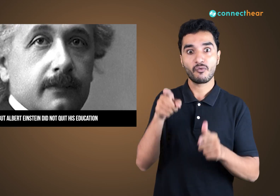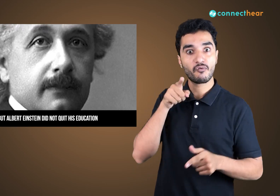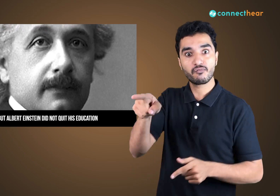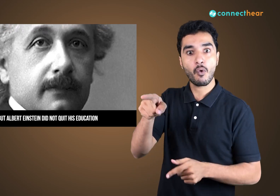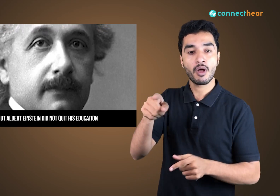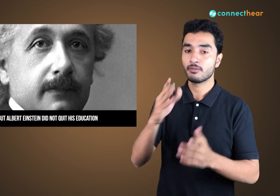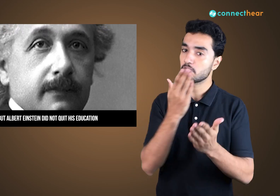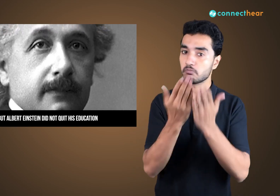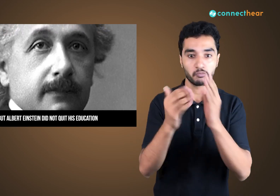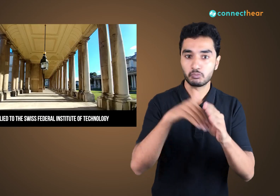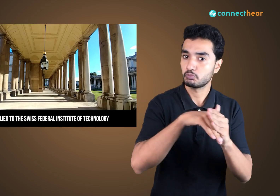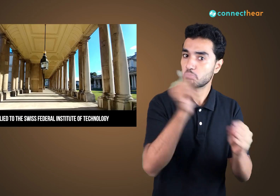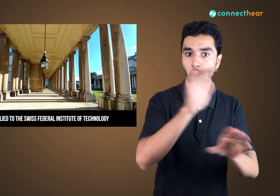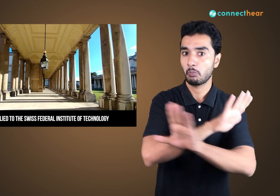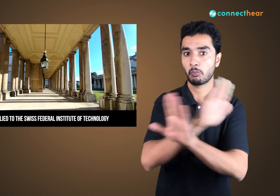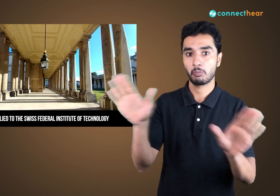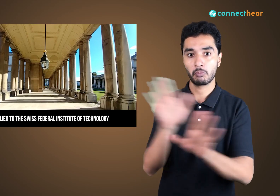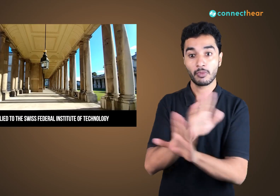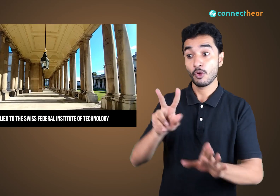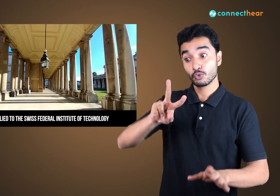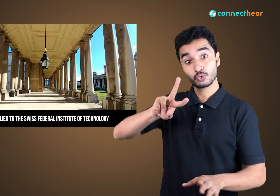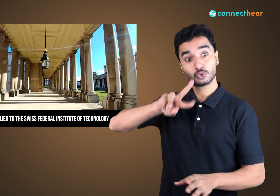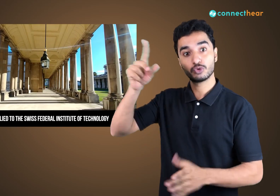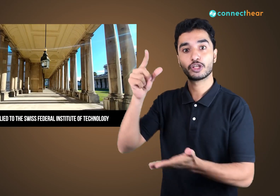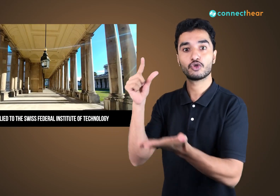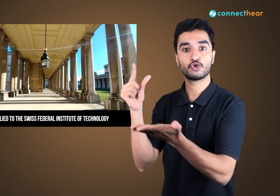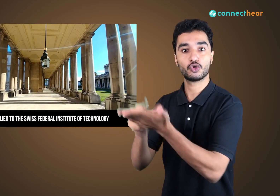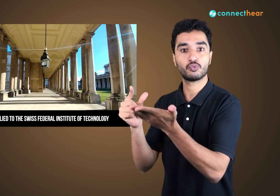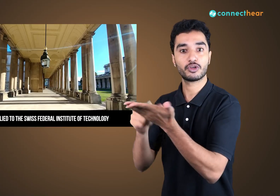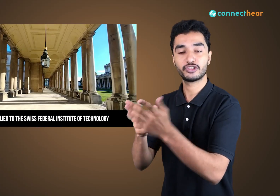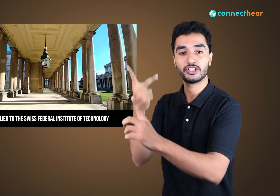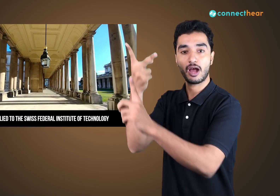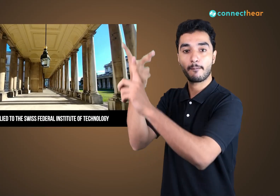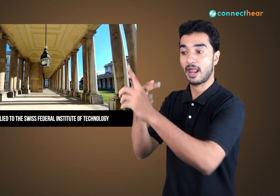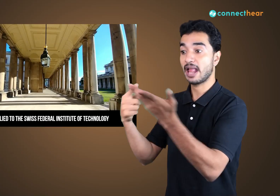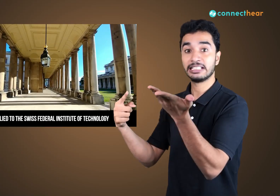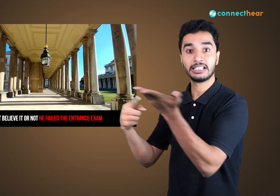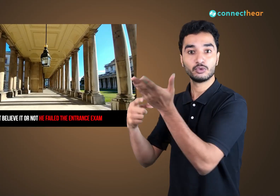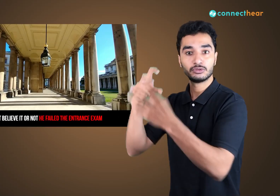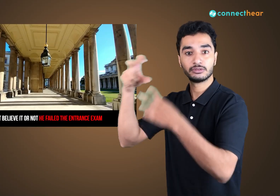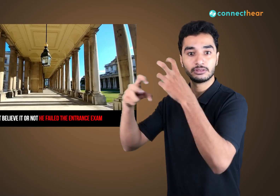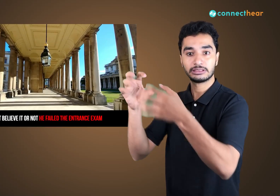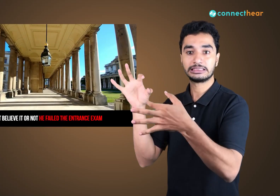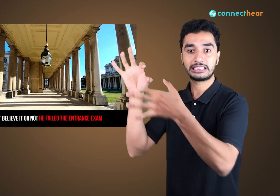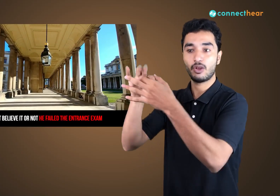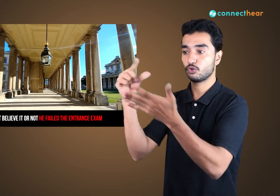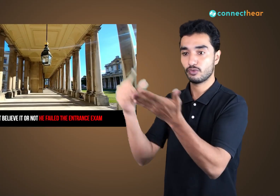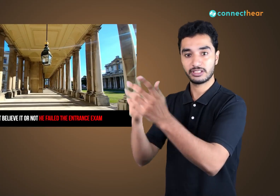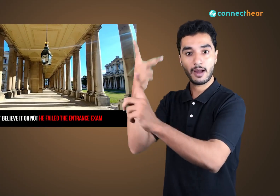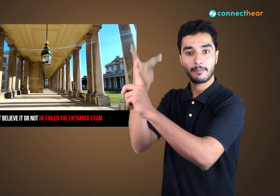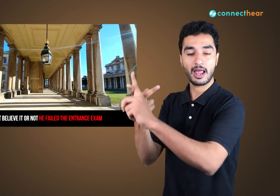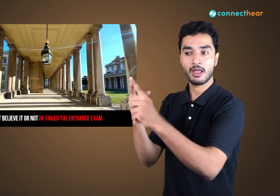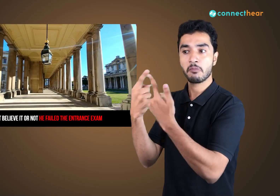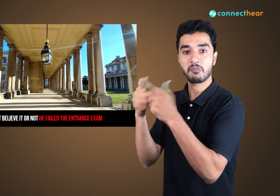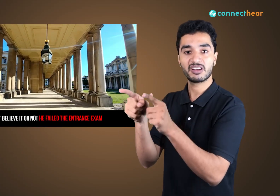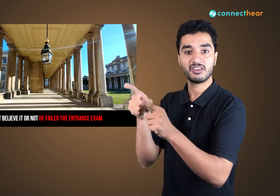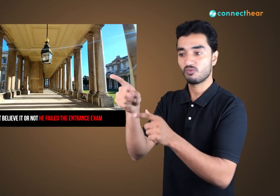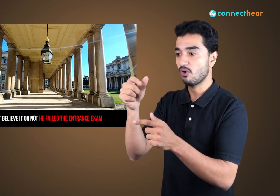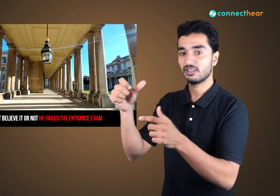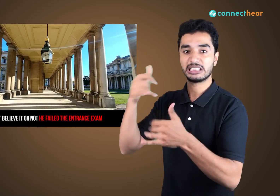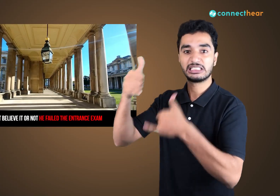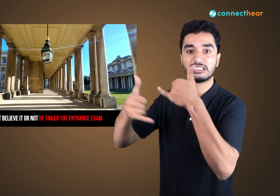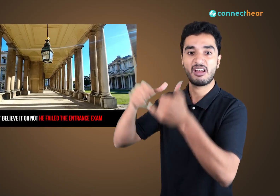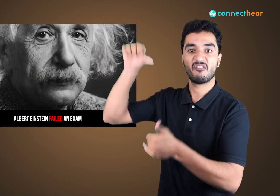quit his education. He applied to the Swiss Federal Institute of Technology, and believe it or not, he failed